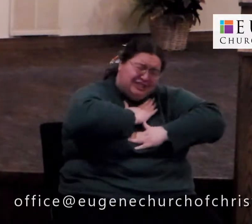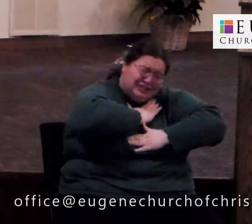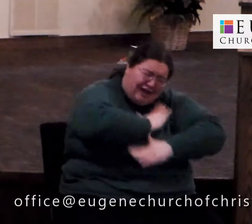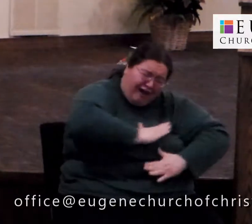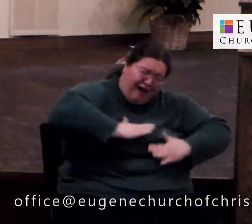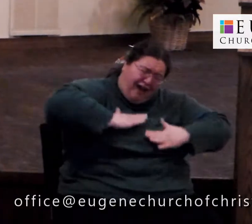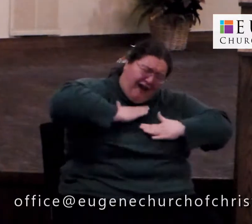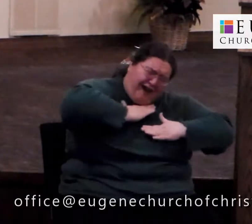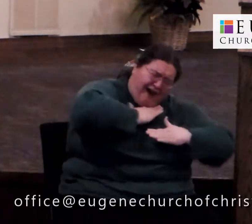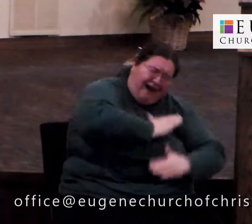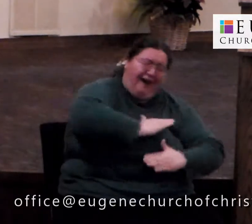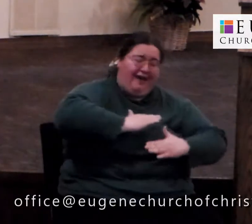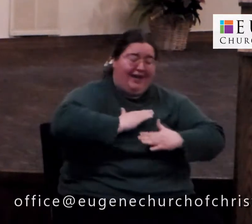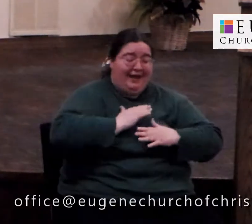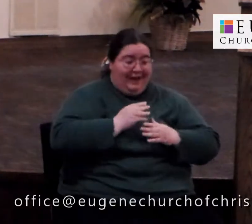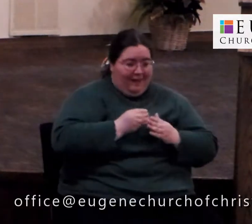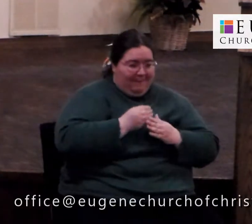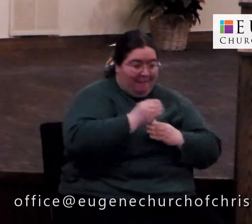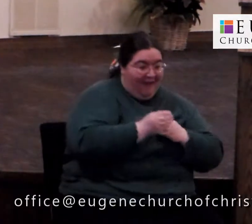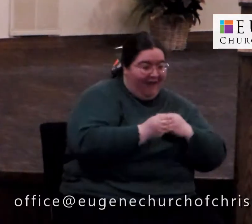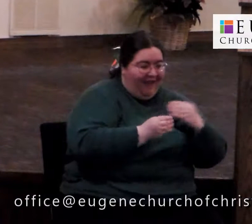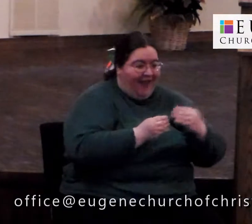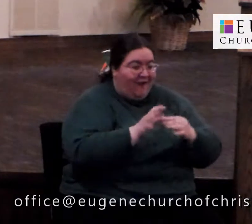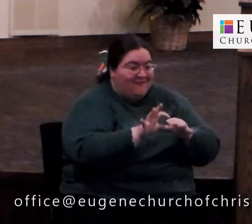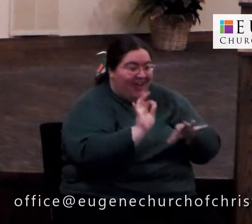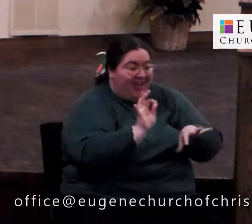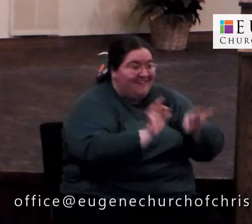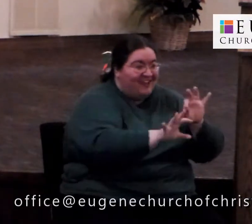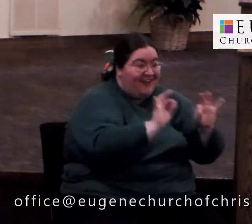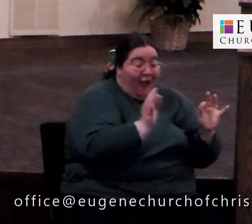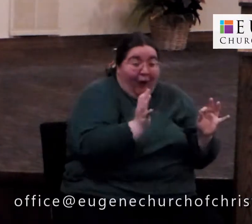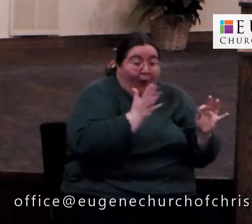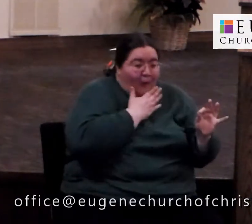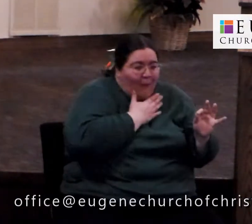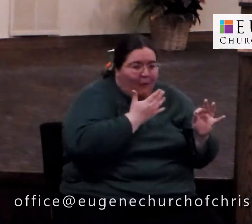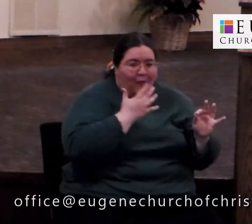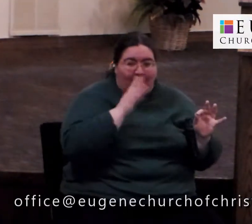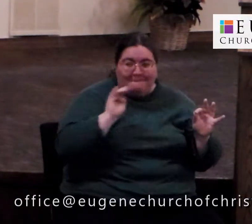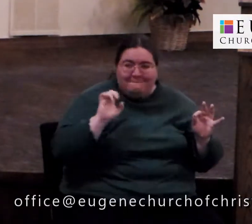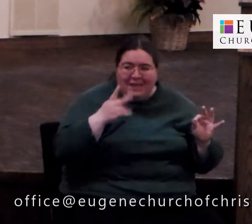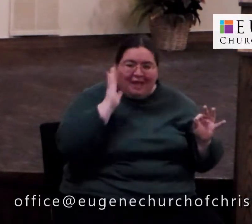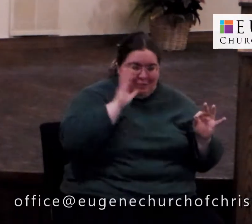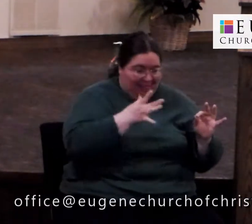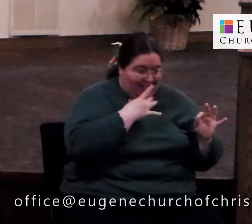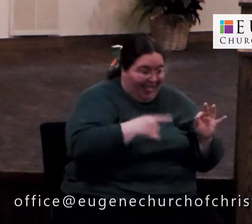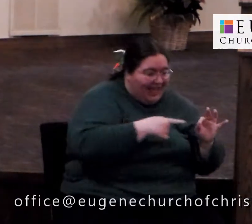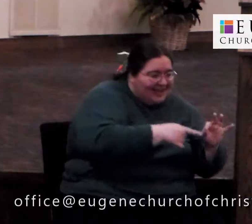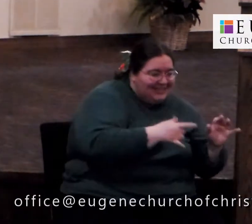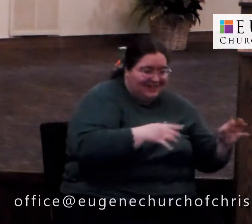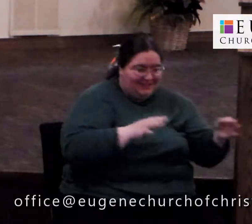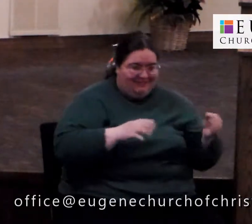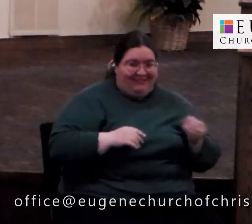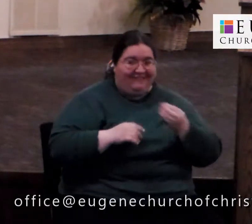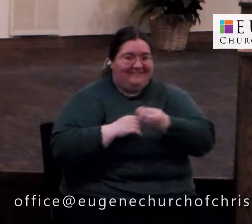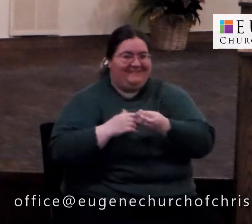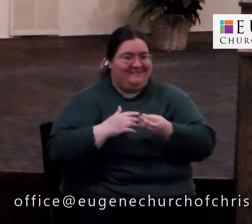year, my wife had an awful lot of fun buying those things. And an awful lot of fun thinking of, I could see Beth liking this